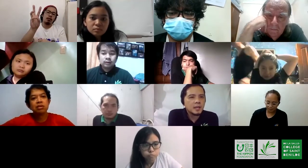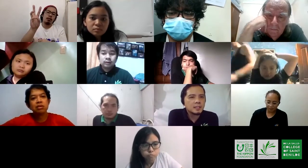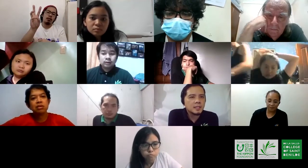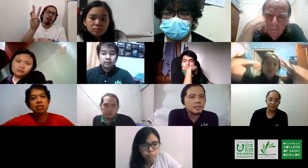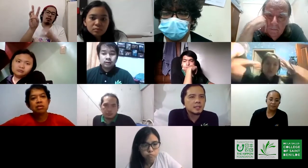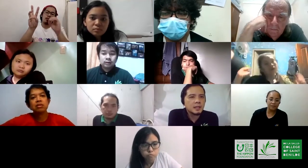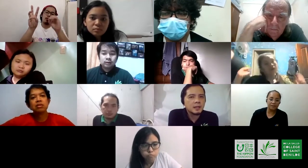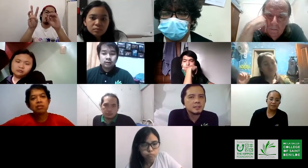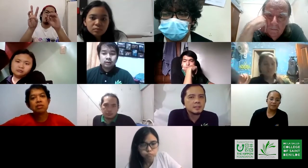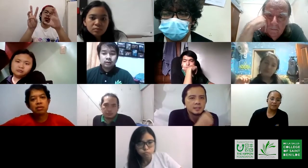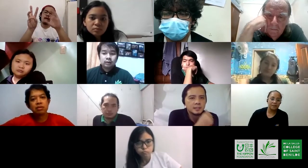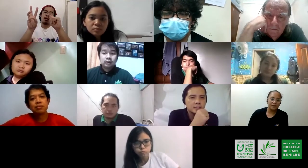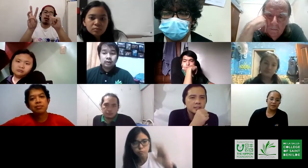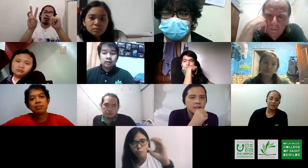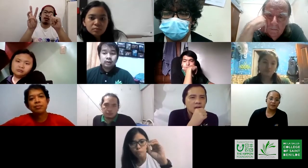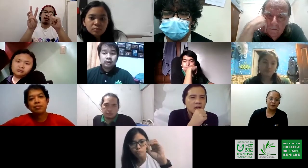said that it was in